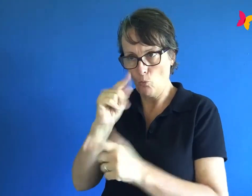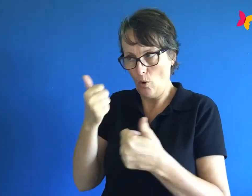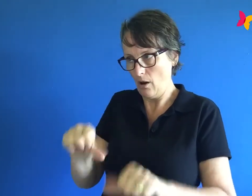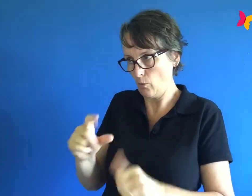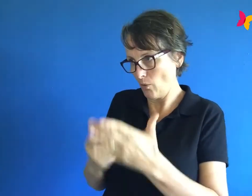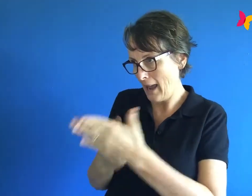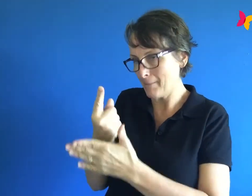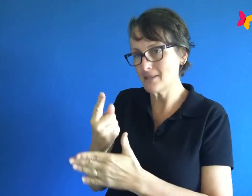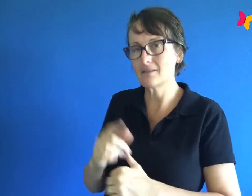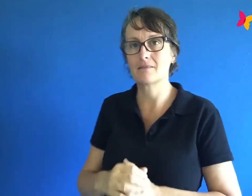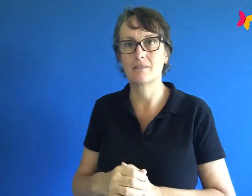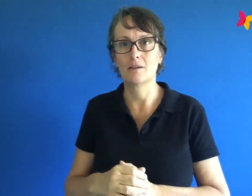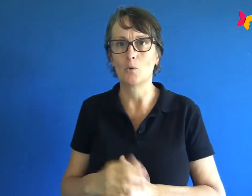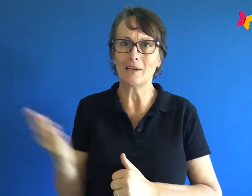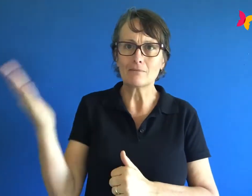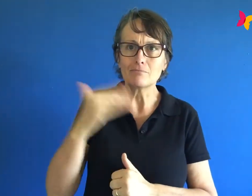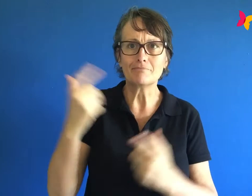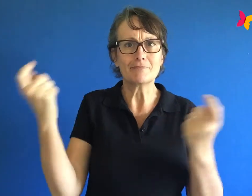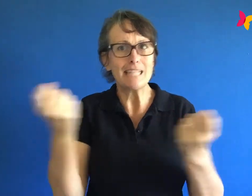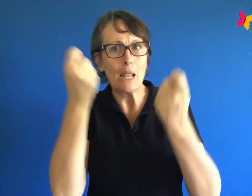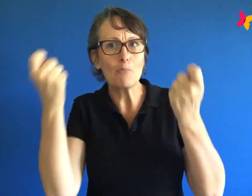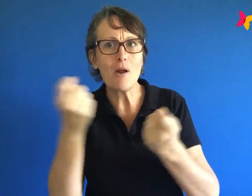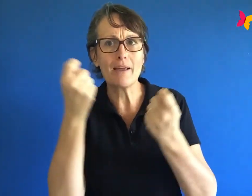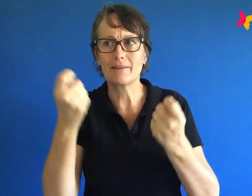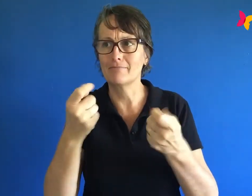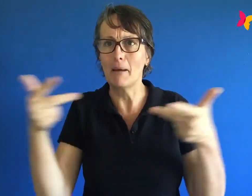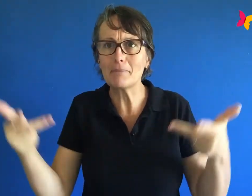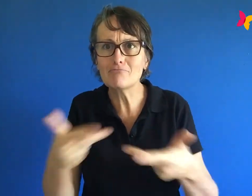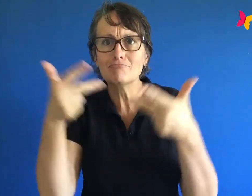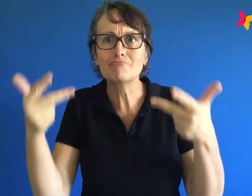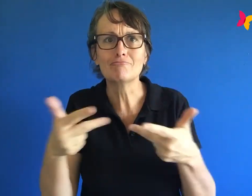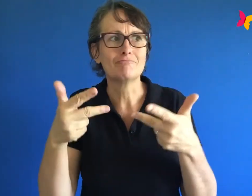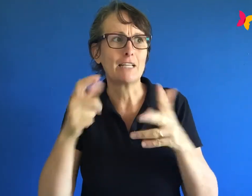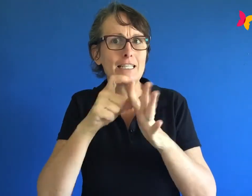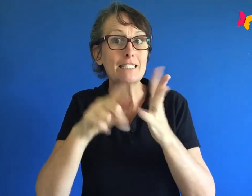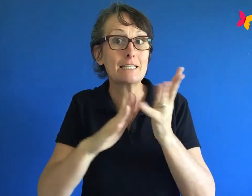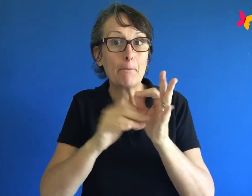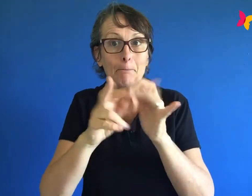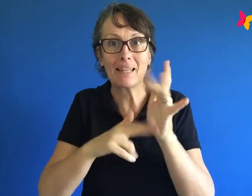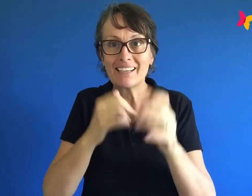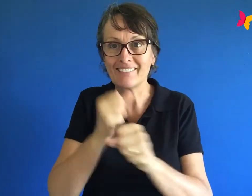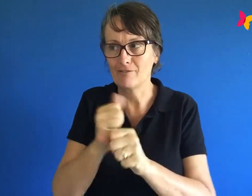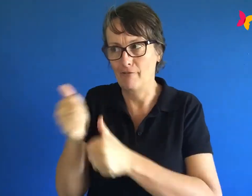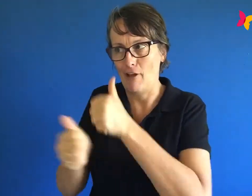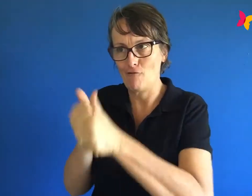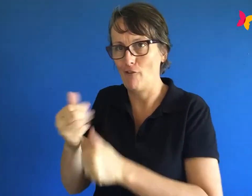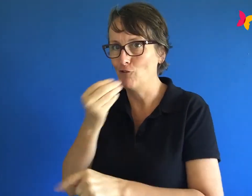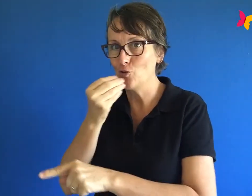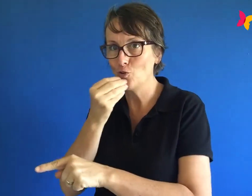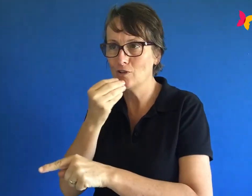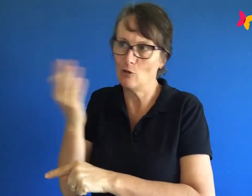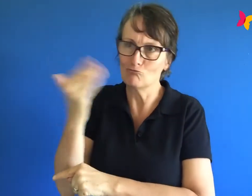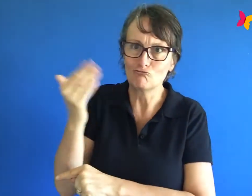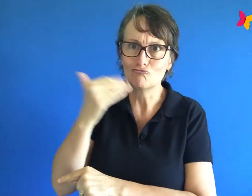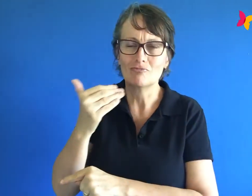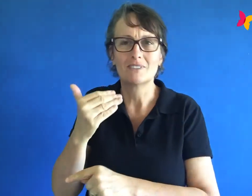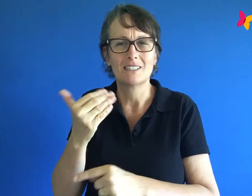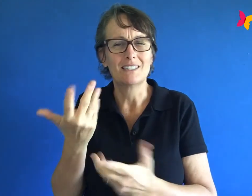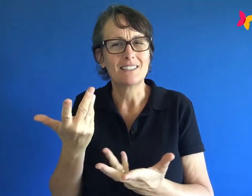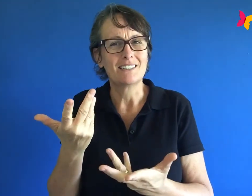your favourite dinner, you got your dumplings. Nice. Your dumpling scenario. So it was probably mainly just the small